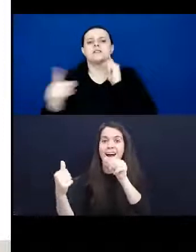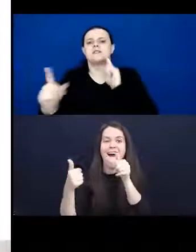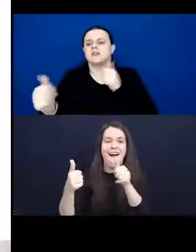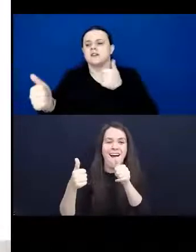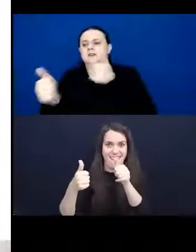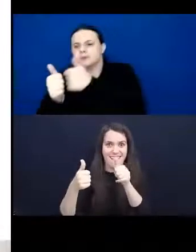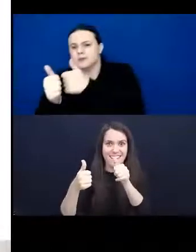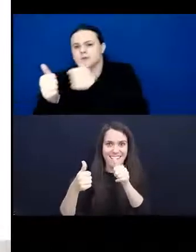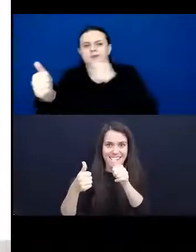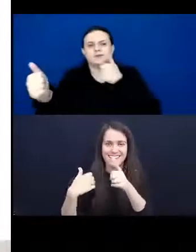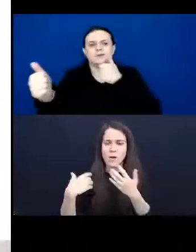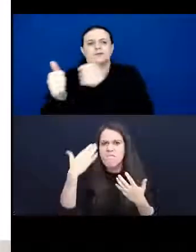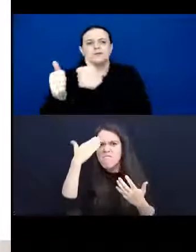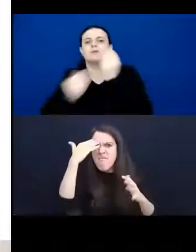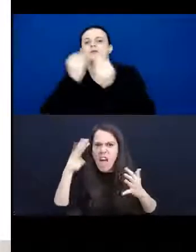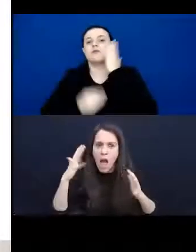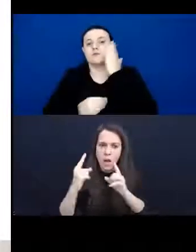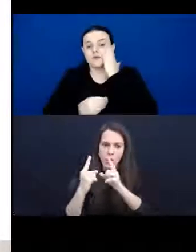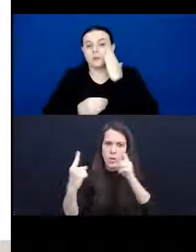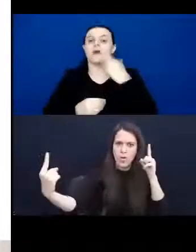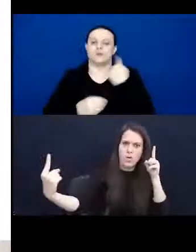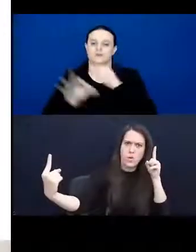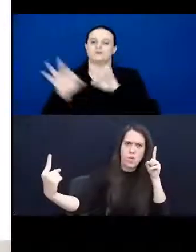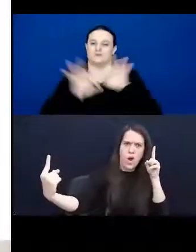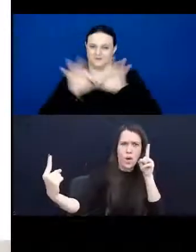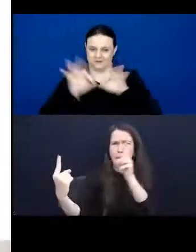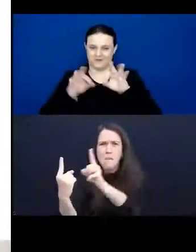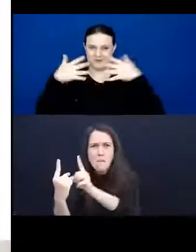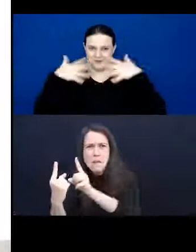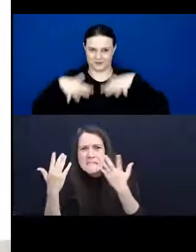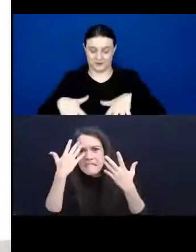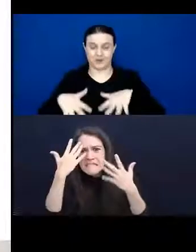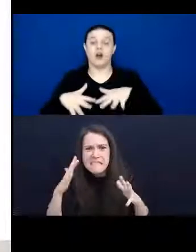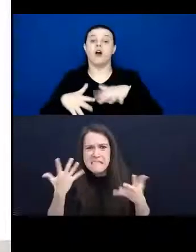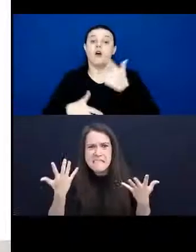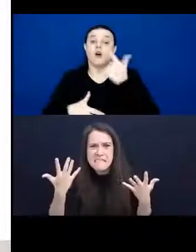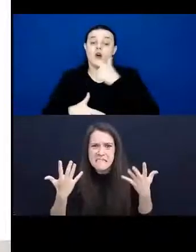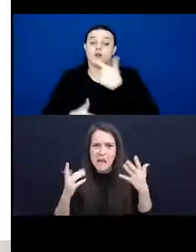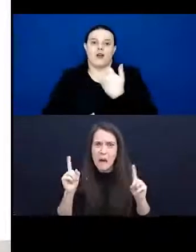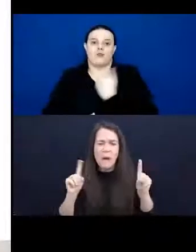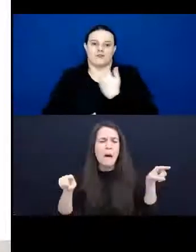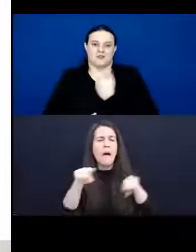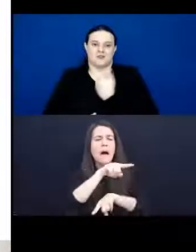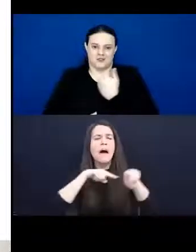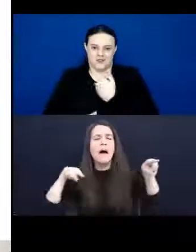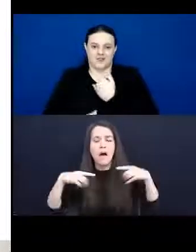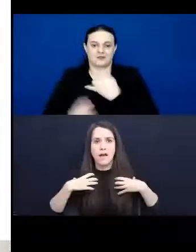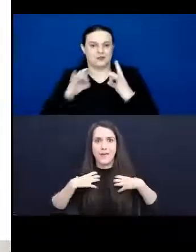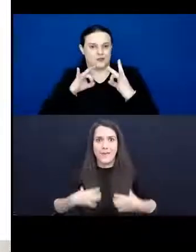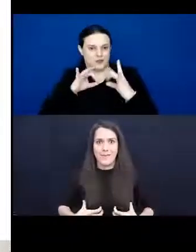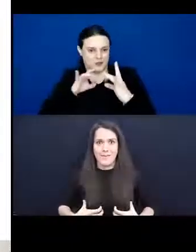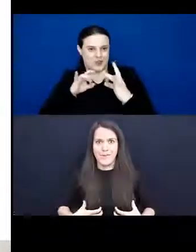too far away? Well, we designed this haptic wearable that provides haptic feedback to the